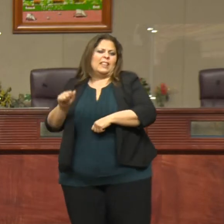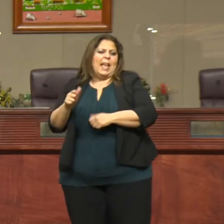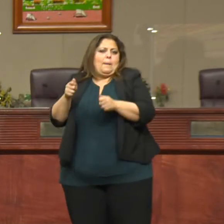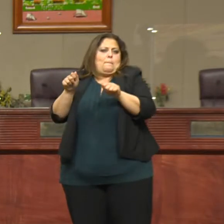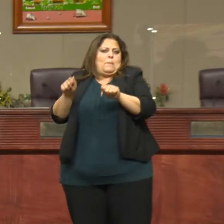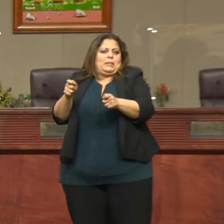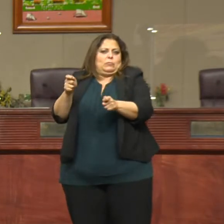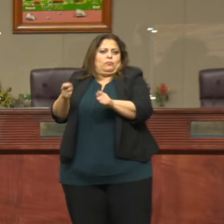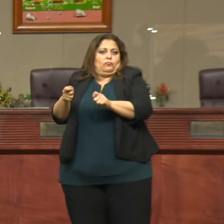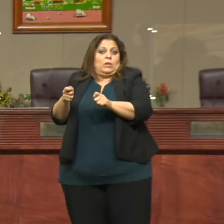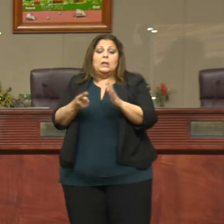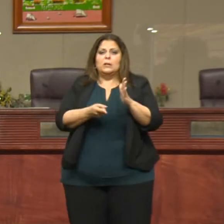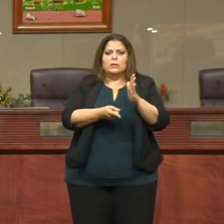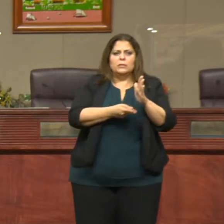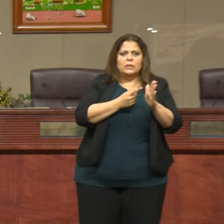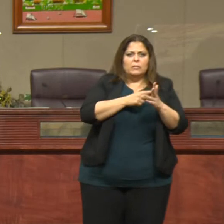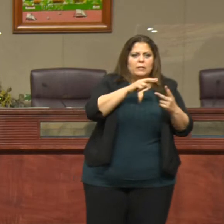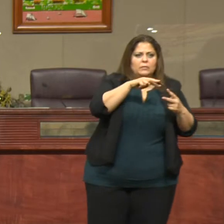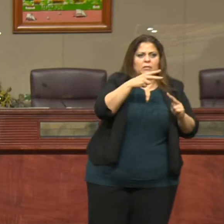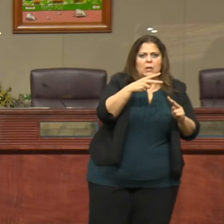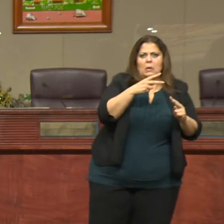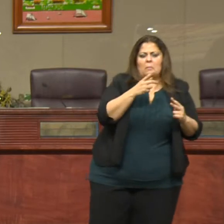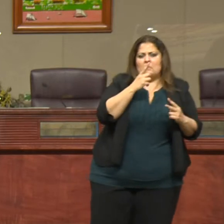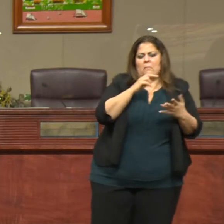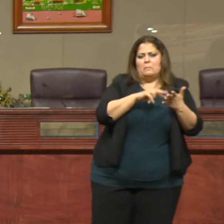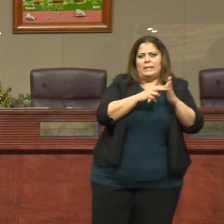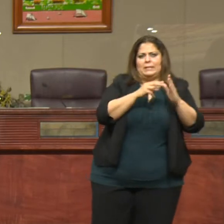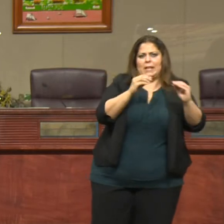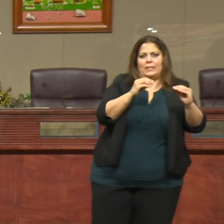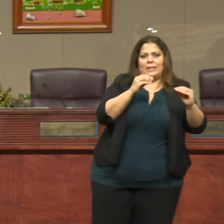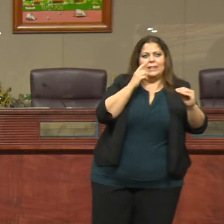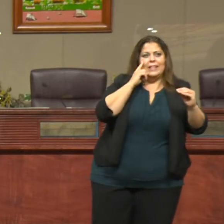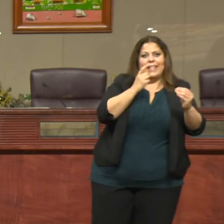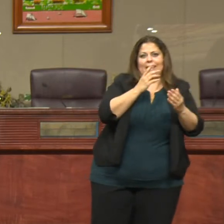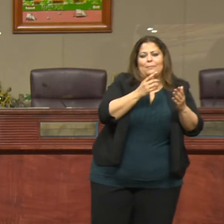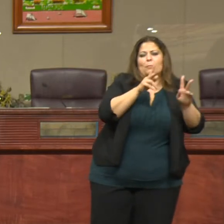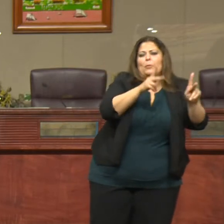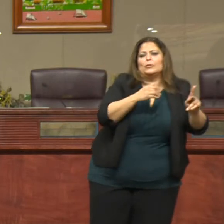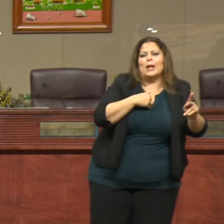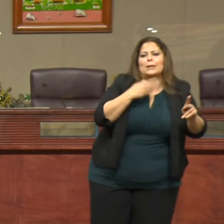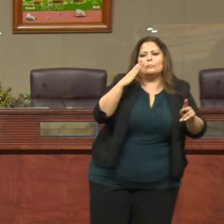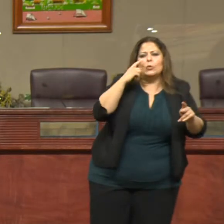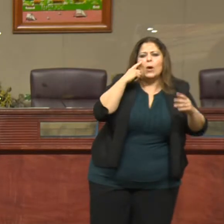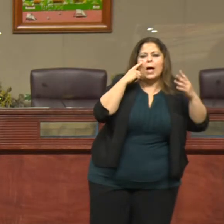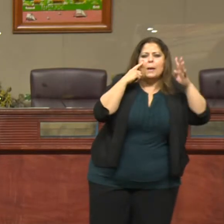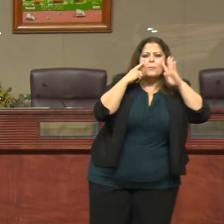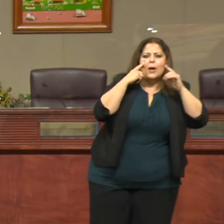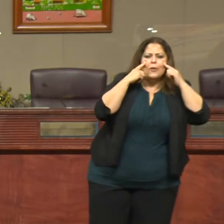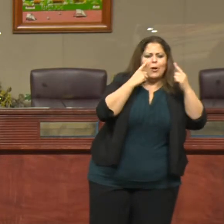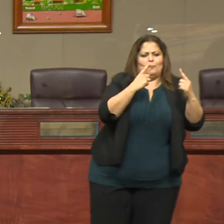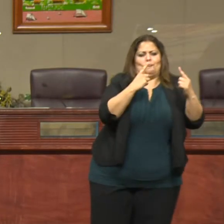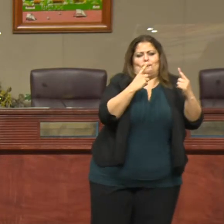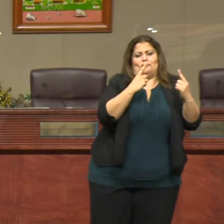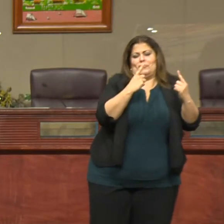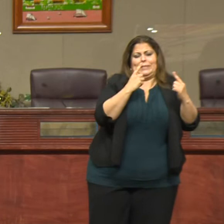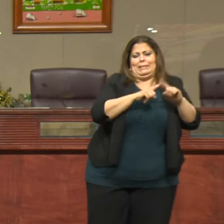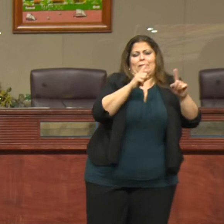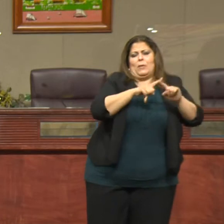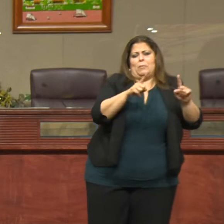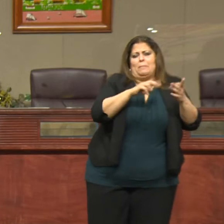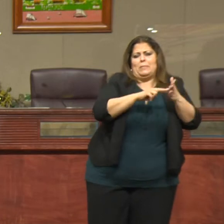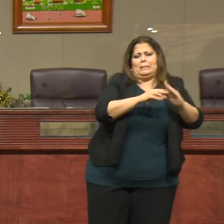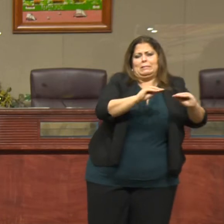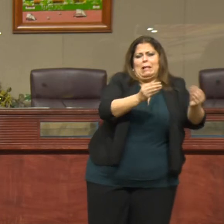mean nothing, like David Bowie having a blue eye and a brown eye, and some genetic variations mean a lot. I was trying to come up